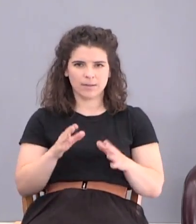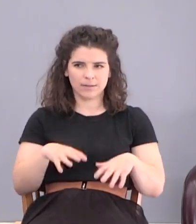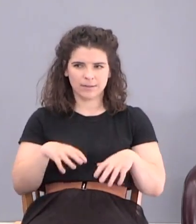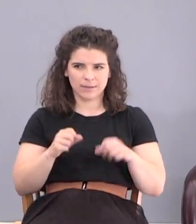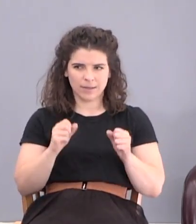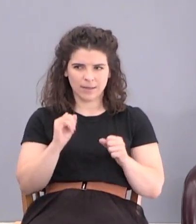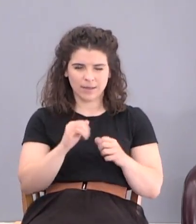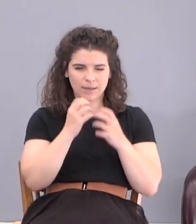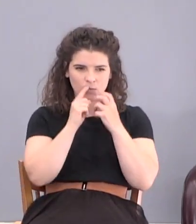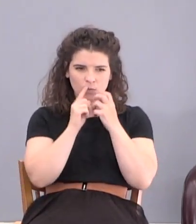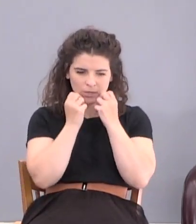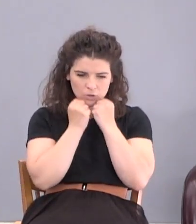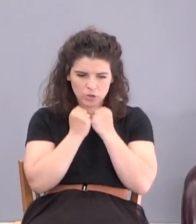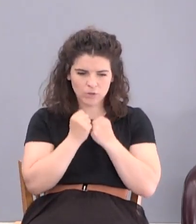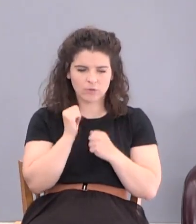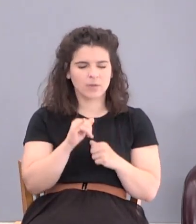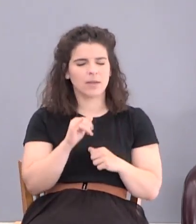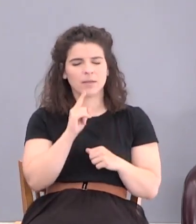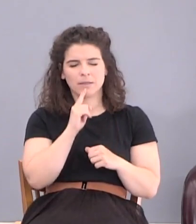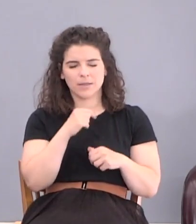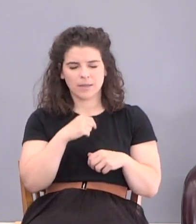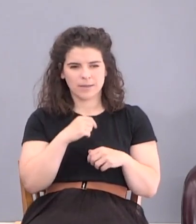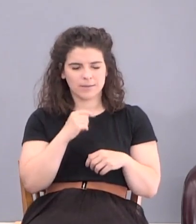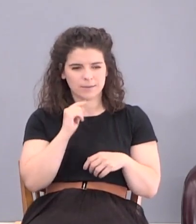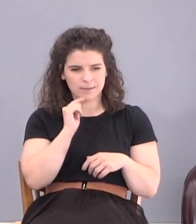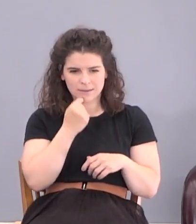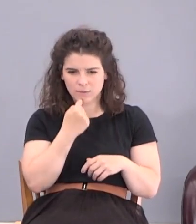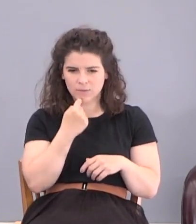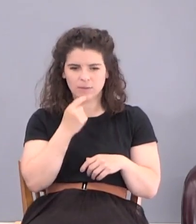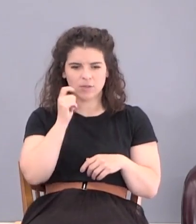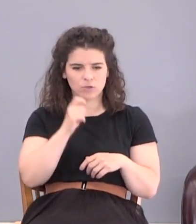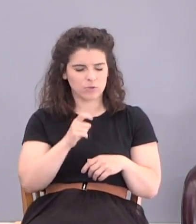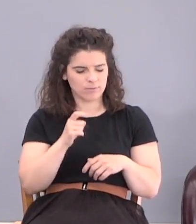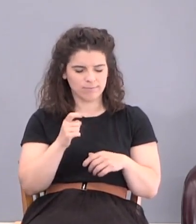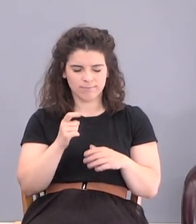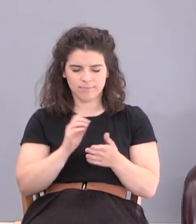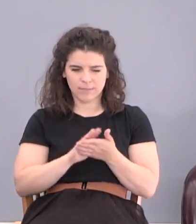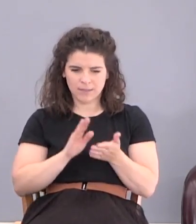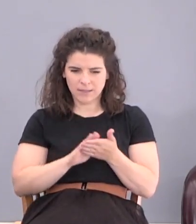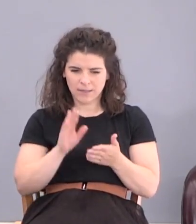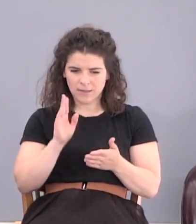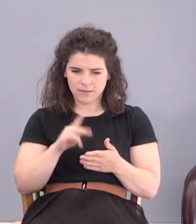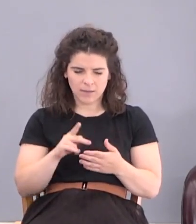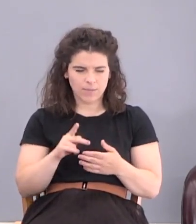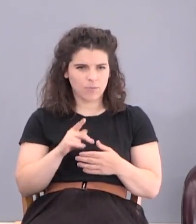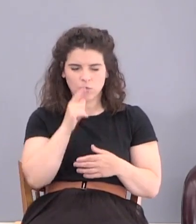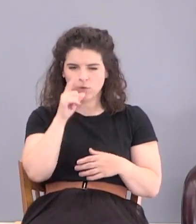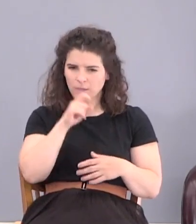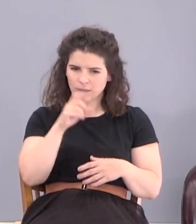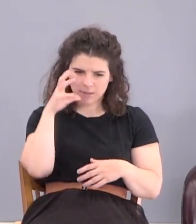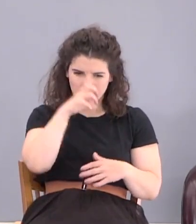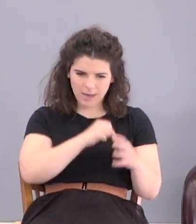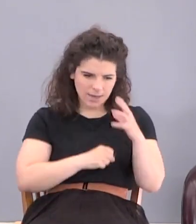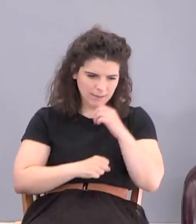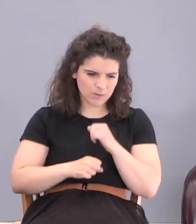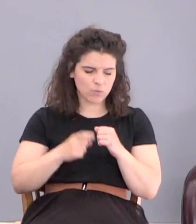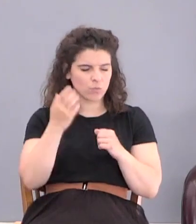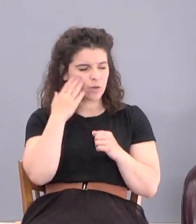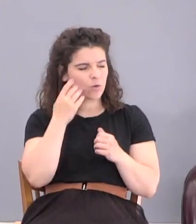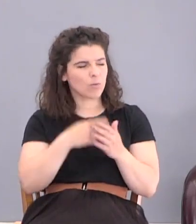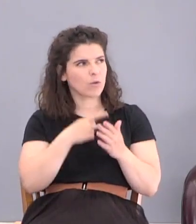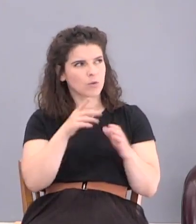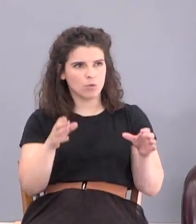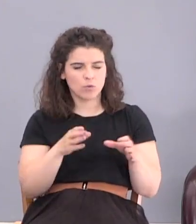and cherish that. Take that seriously. That should sober us up. We don't need to guess what you're doing. We know what you're doing. It's in your